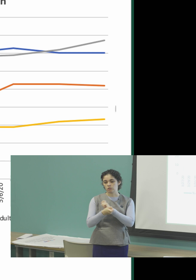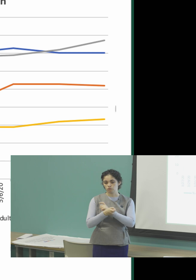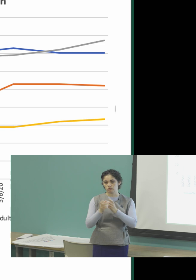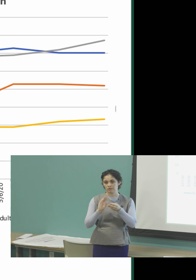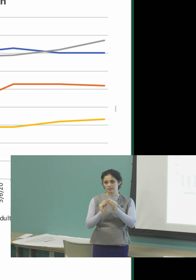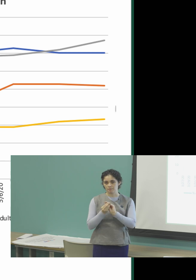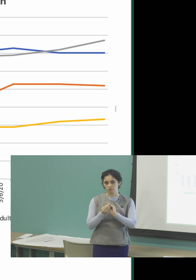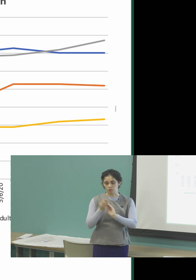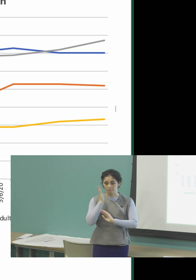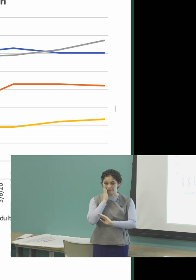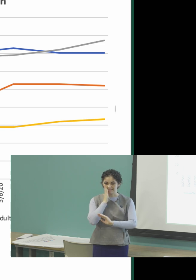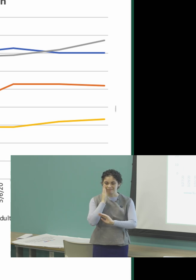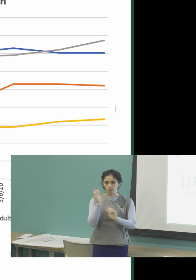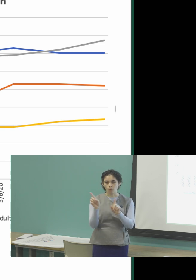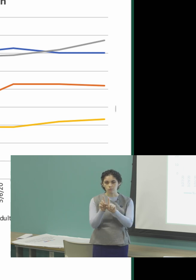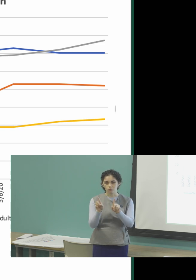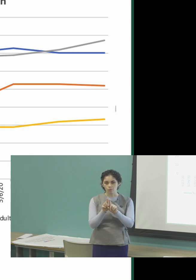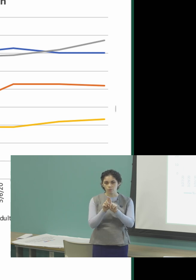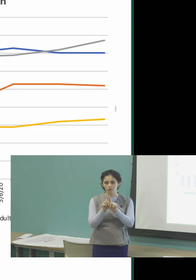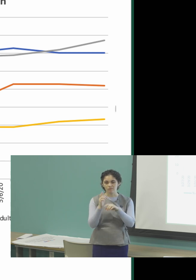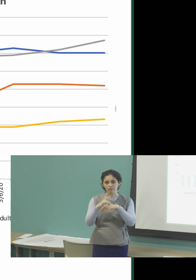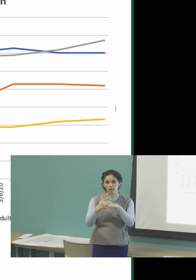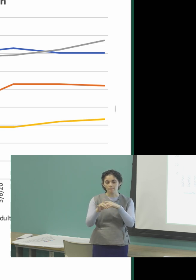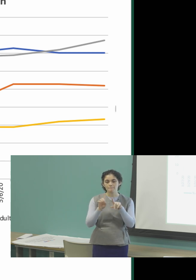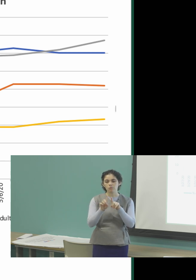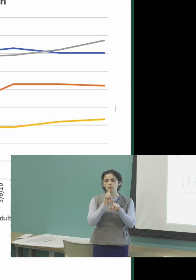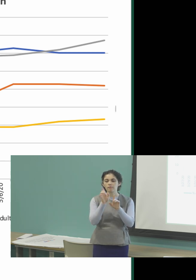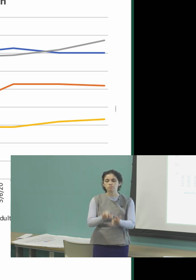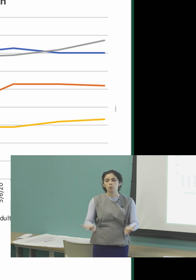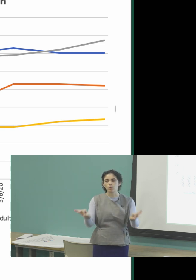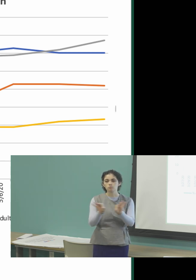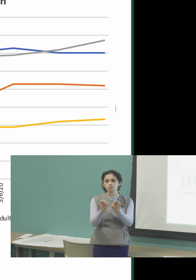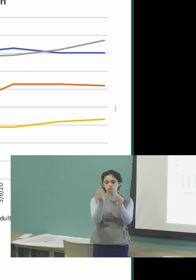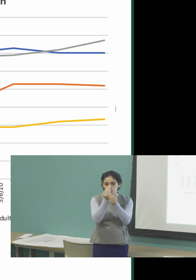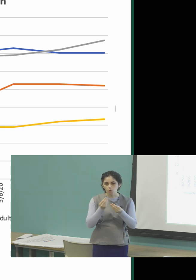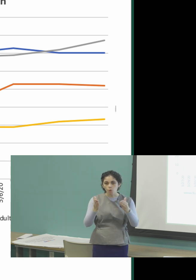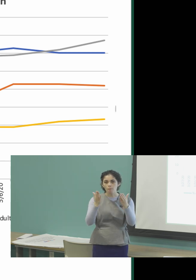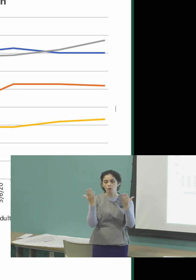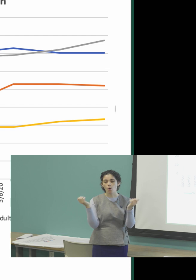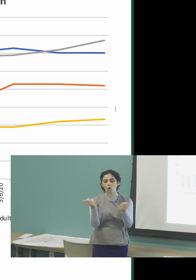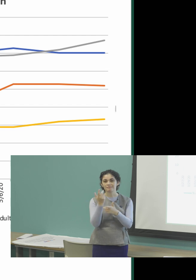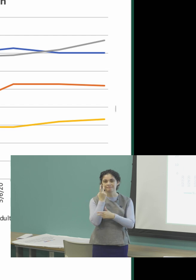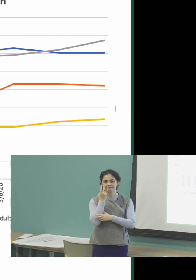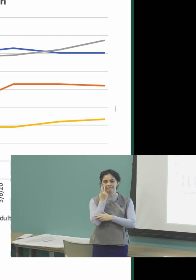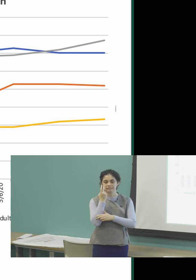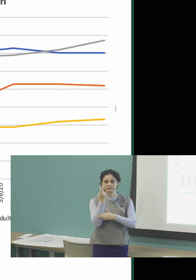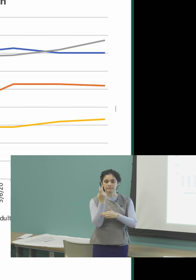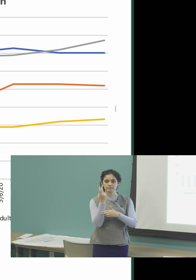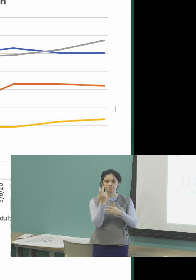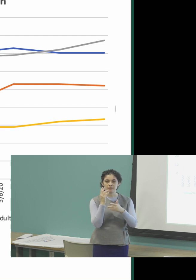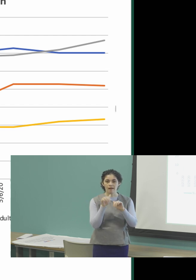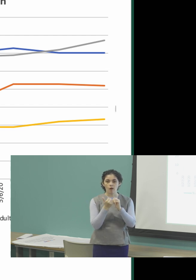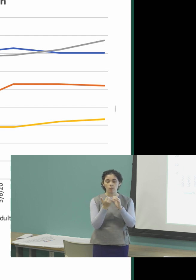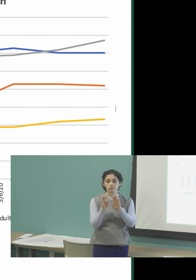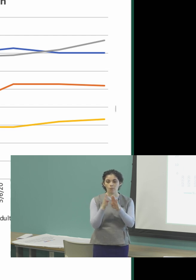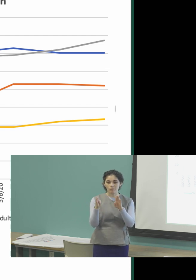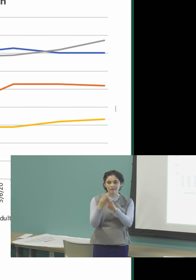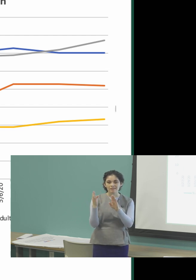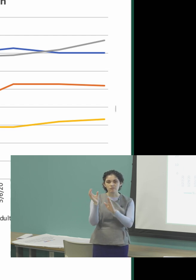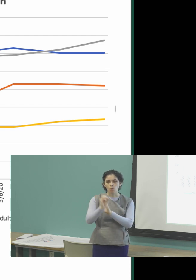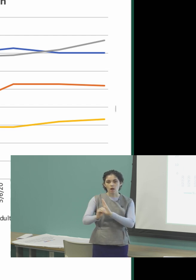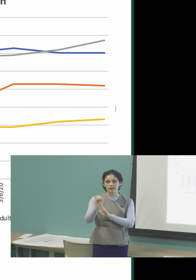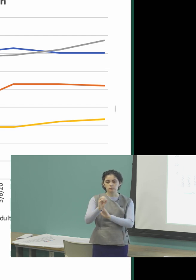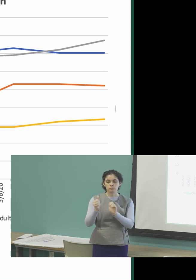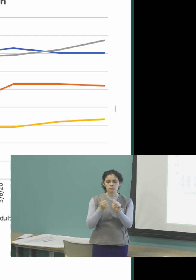of beds and things like that. But I felt it was important for everyone to sort of see where we are as we begin to reopen and track